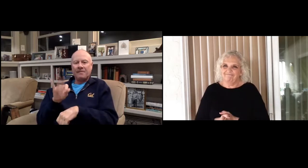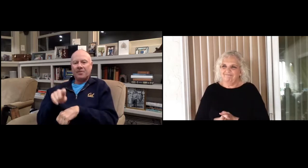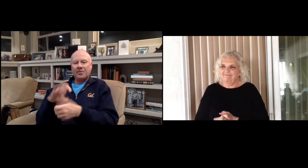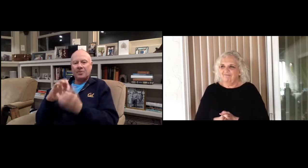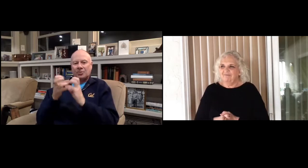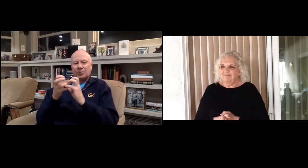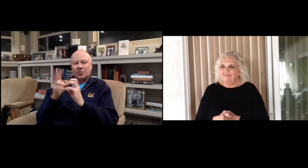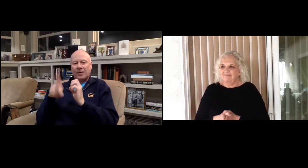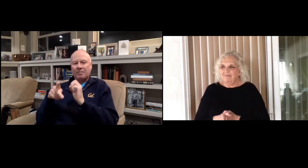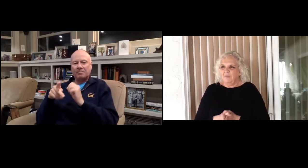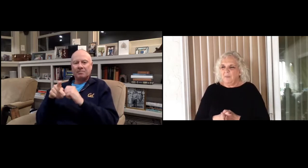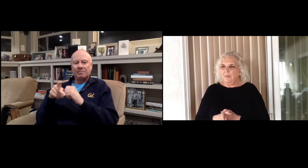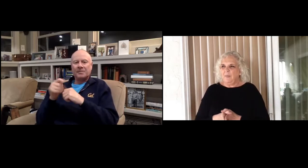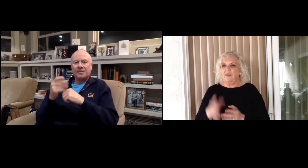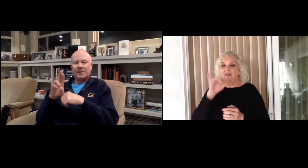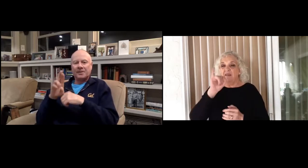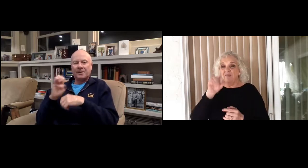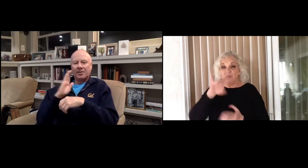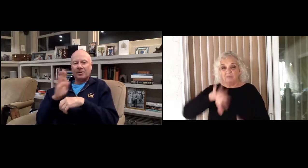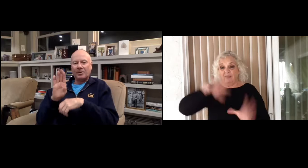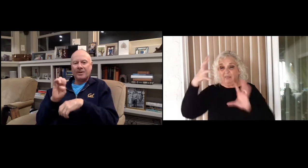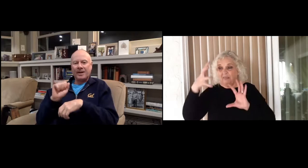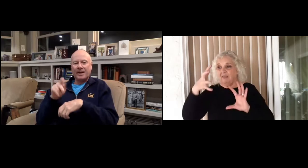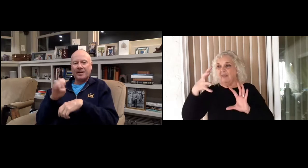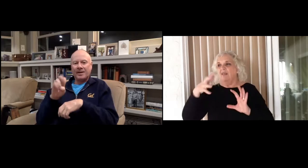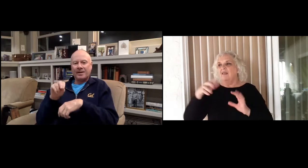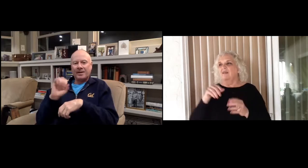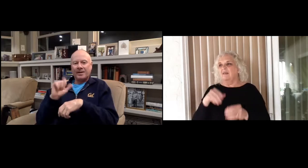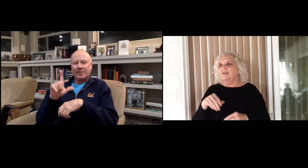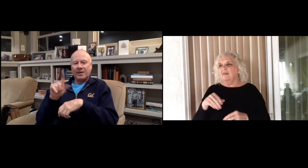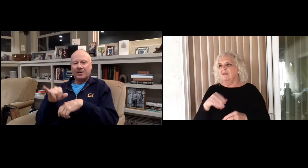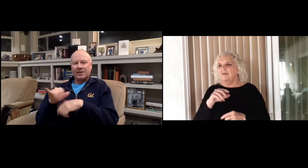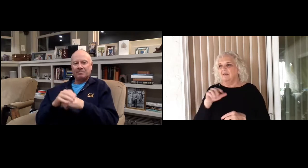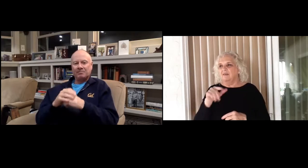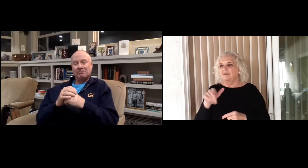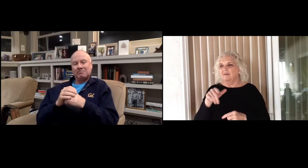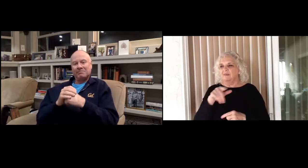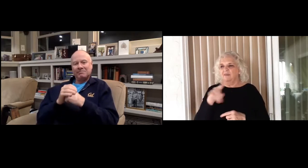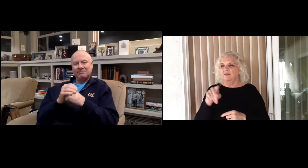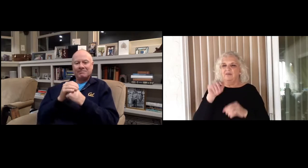If you screw up, there will be a penalty.